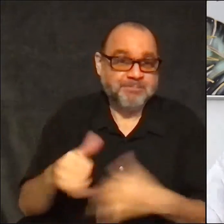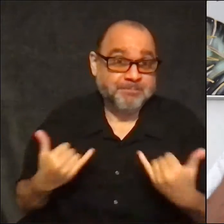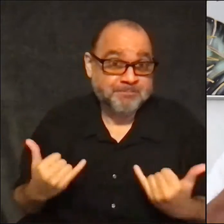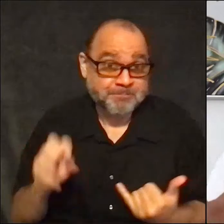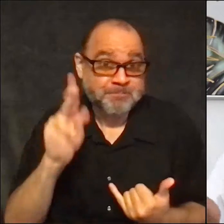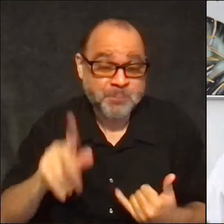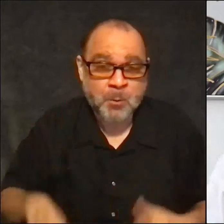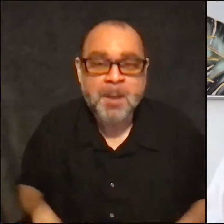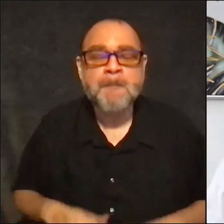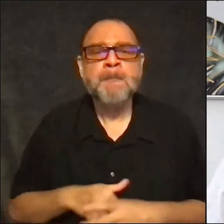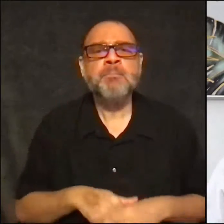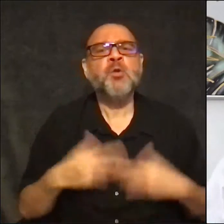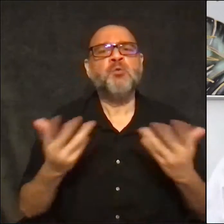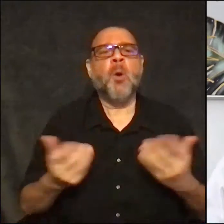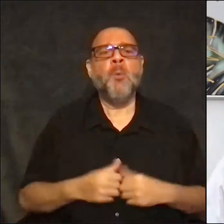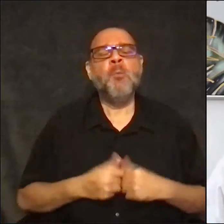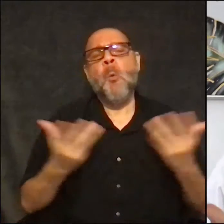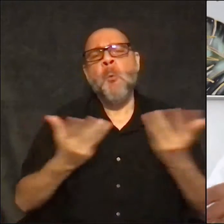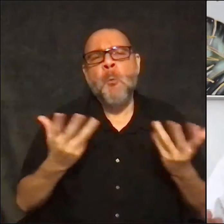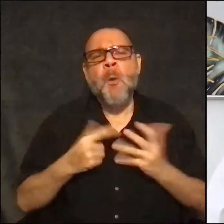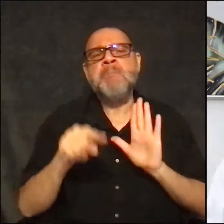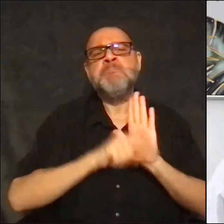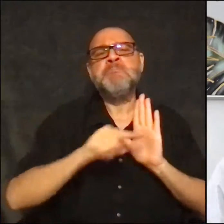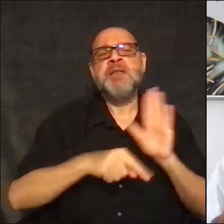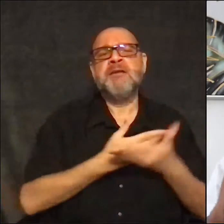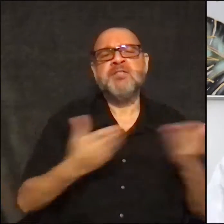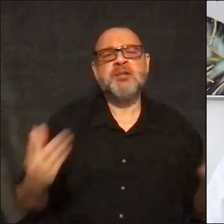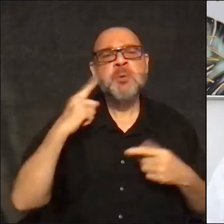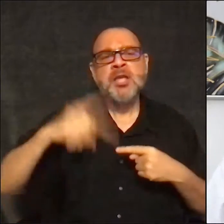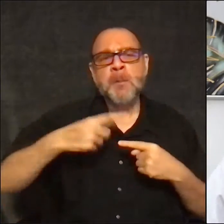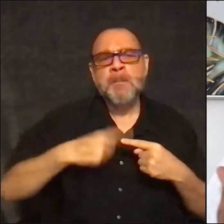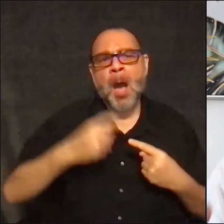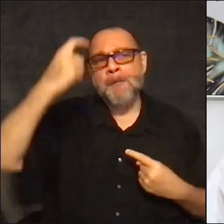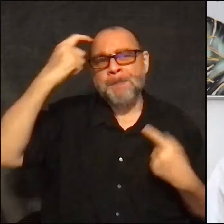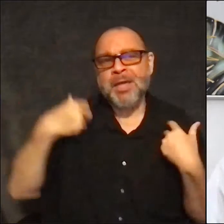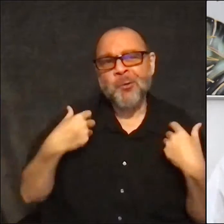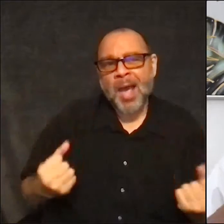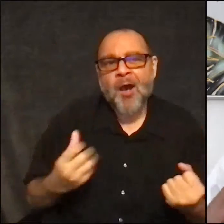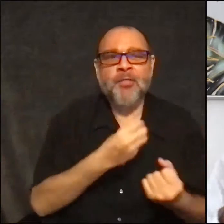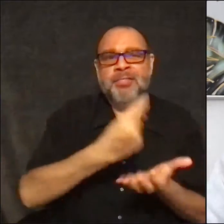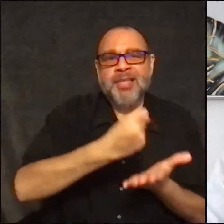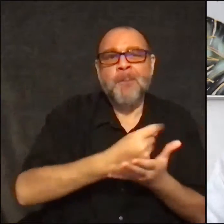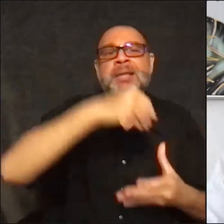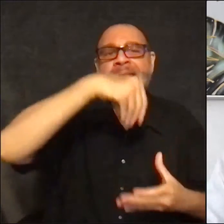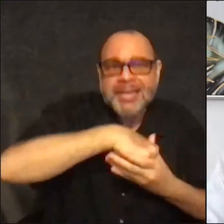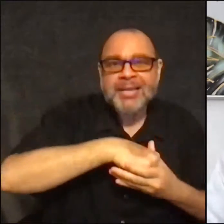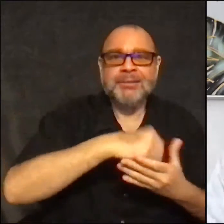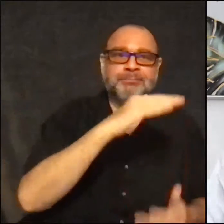heard around mental health in the Black and brown communities? We need to address these up front in order